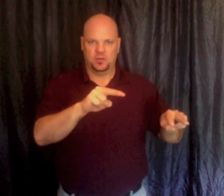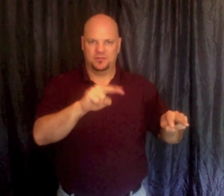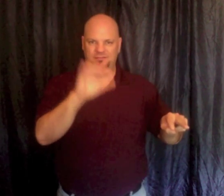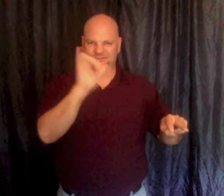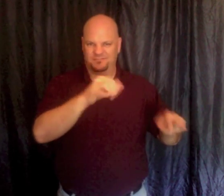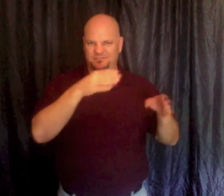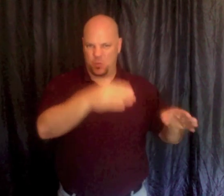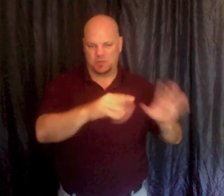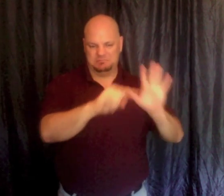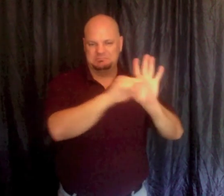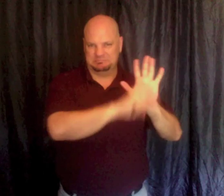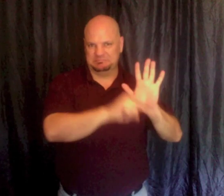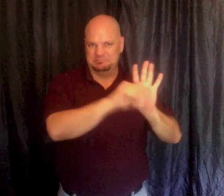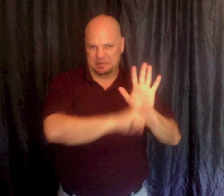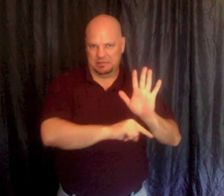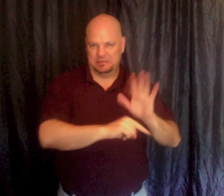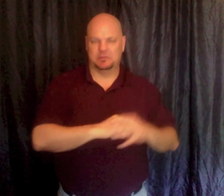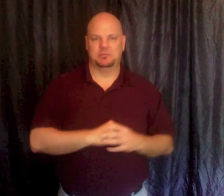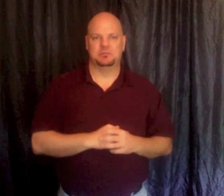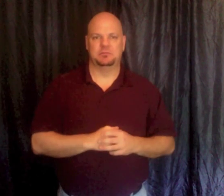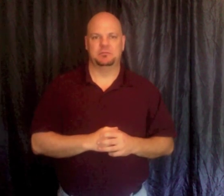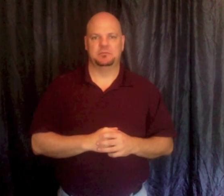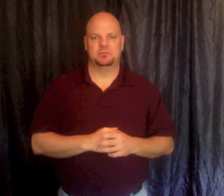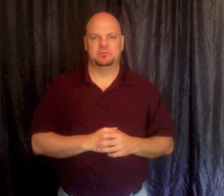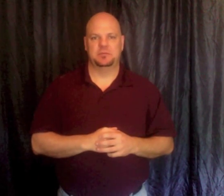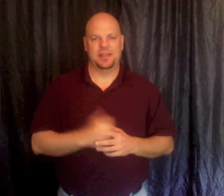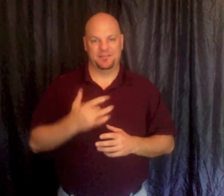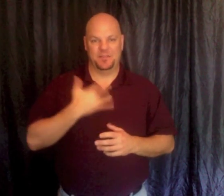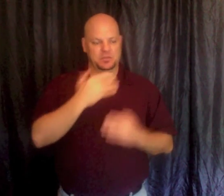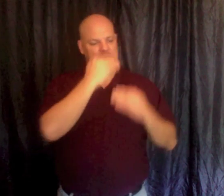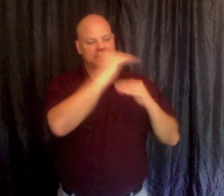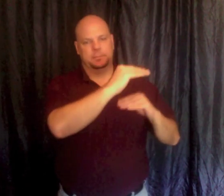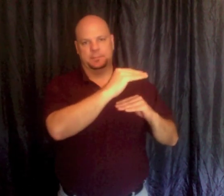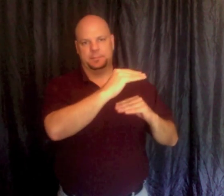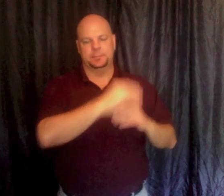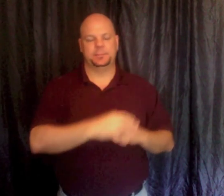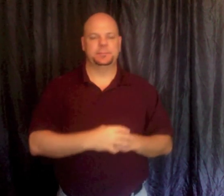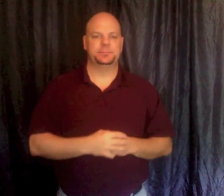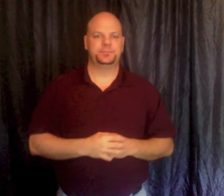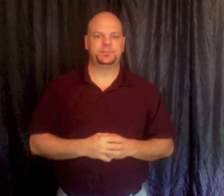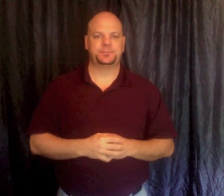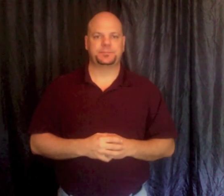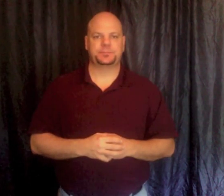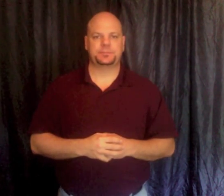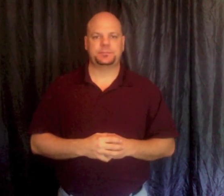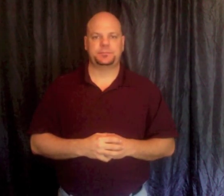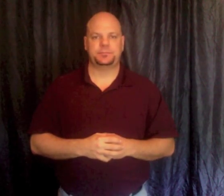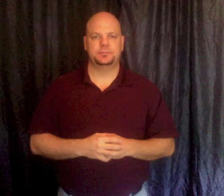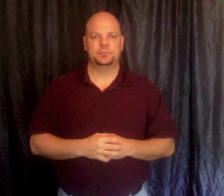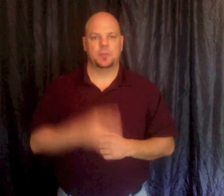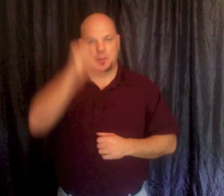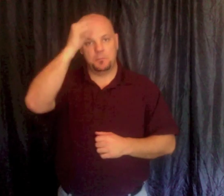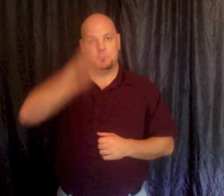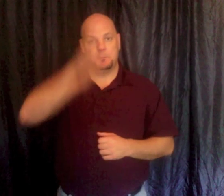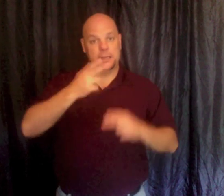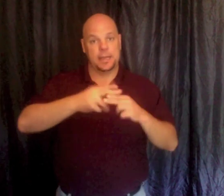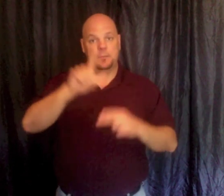like, that makes it feel limiting, right? So Leonard, in '96,